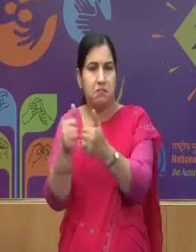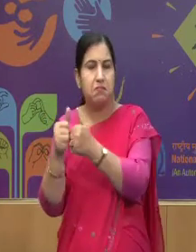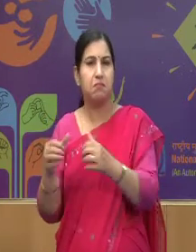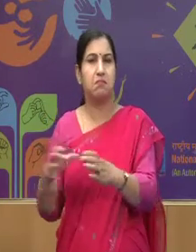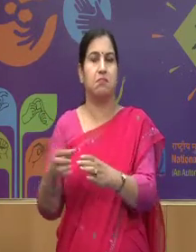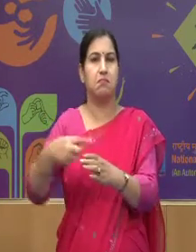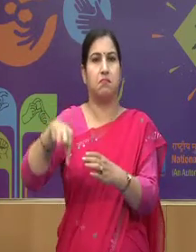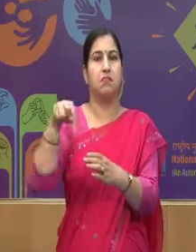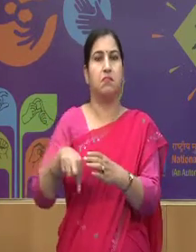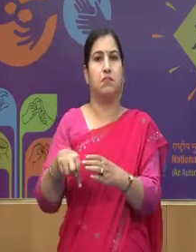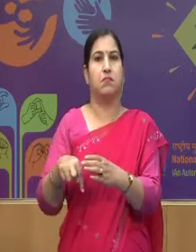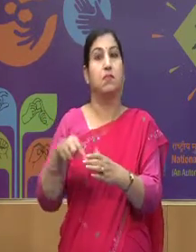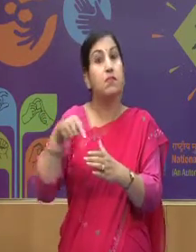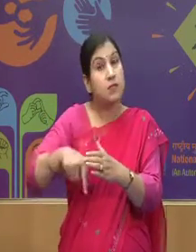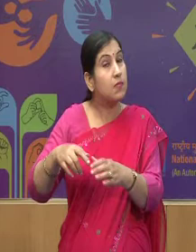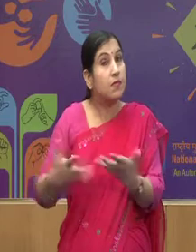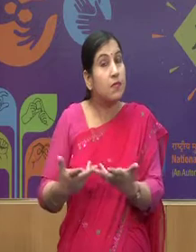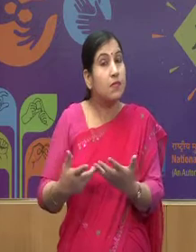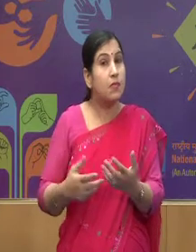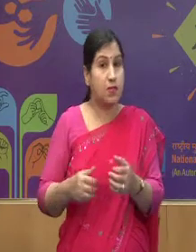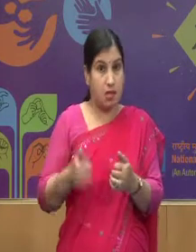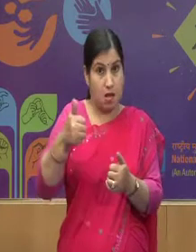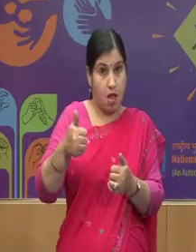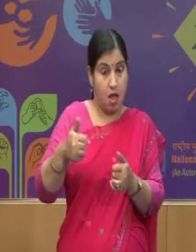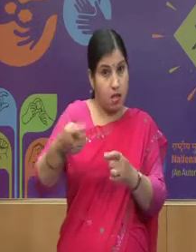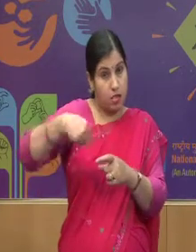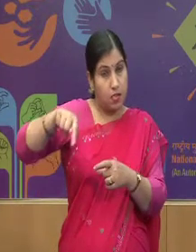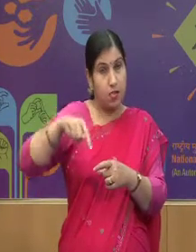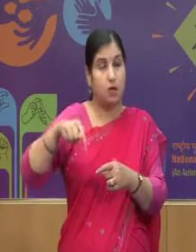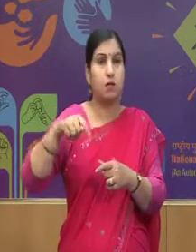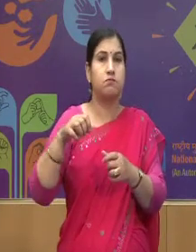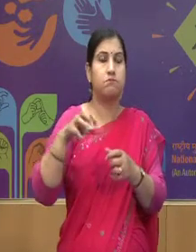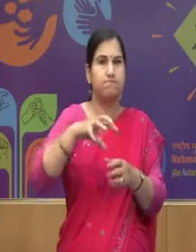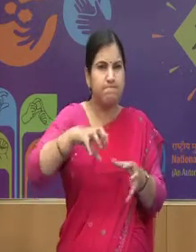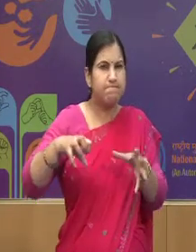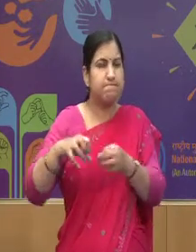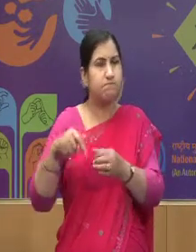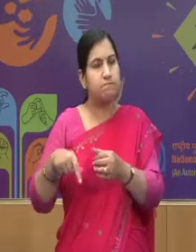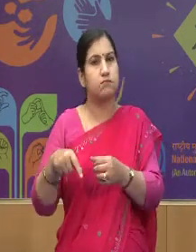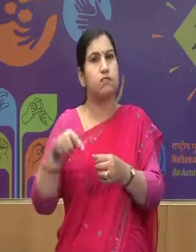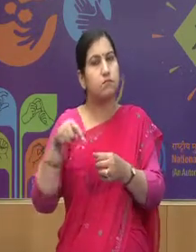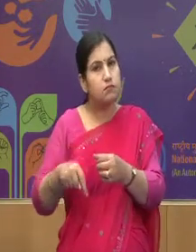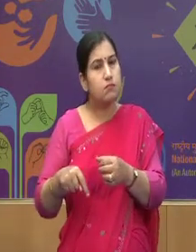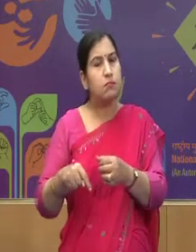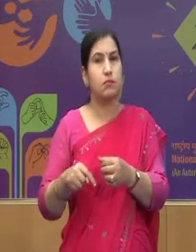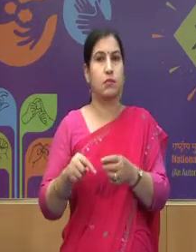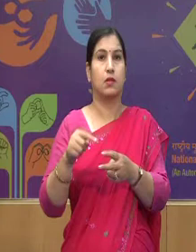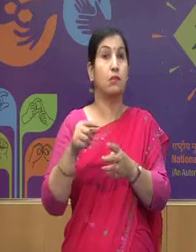This rivalry between the imperial nations was one of the main causes of the two world